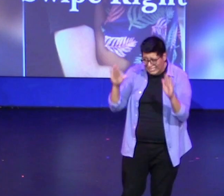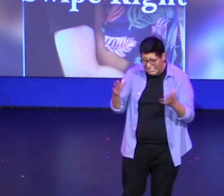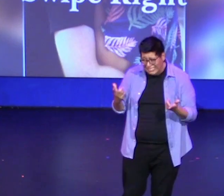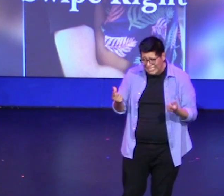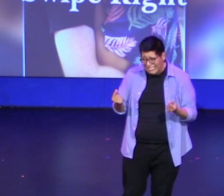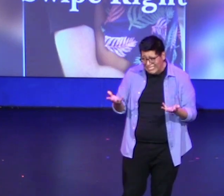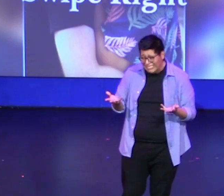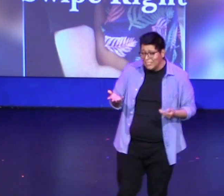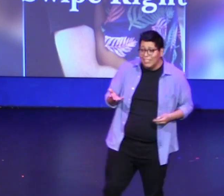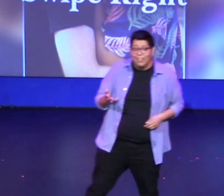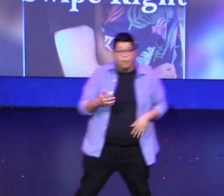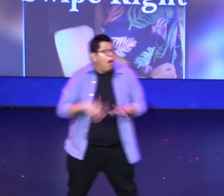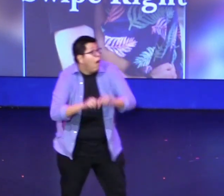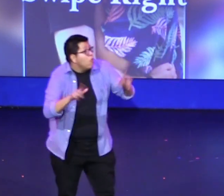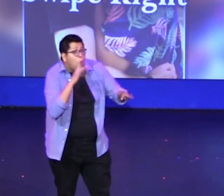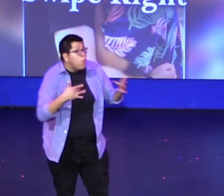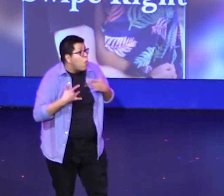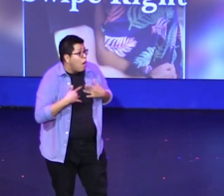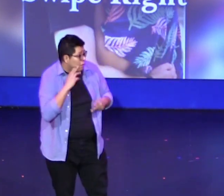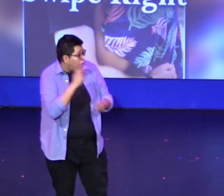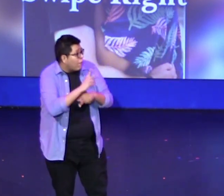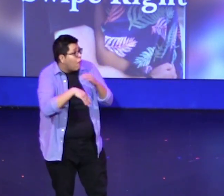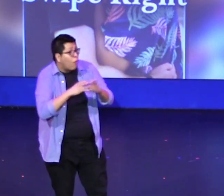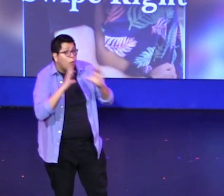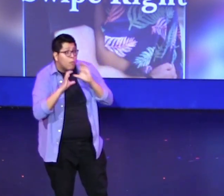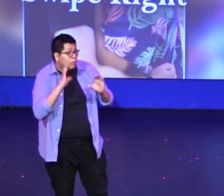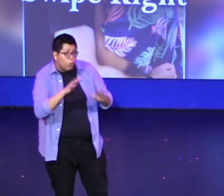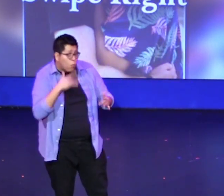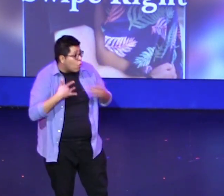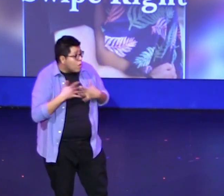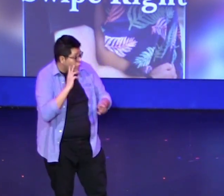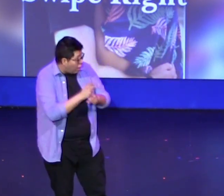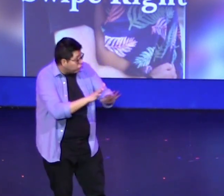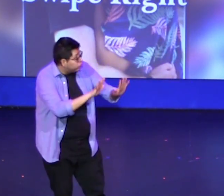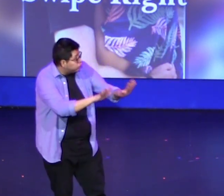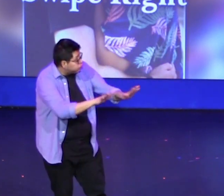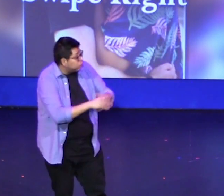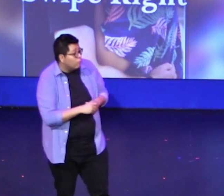I don't know any sign language." "Oh," and I told them, "Don't worry about it. We will figure it out, okay?"